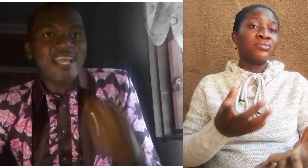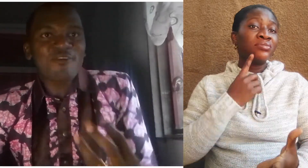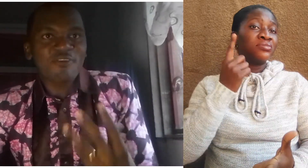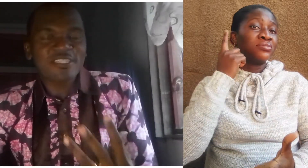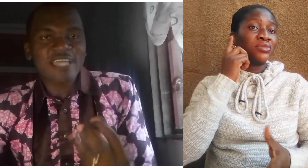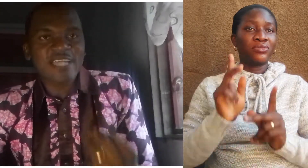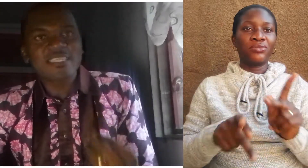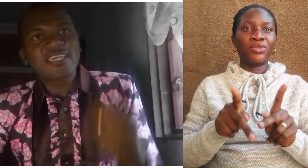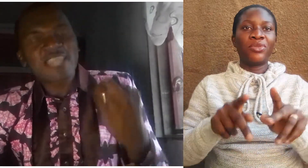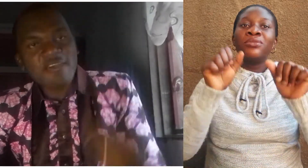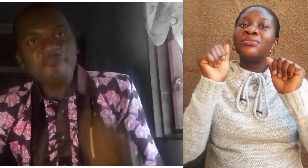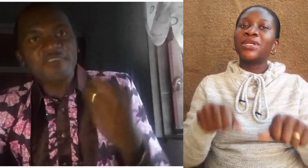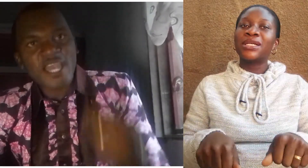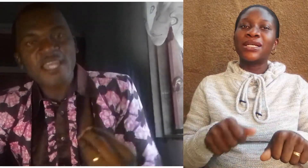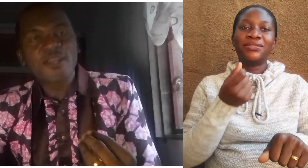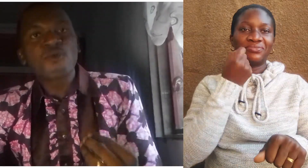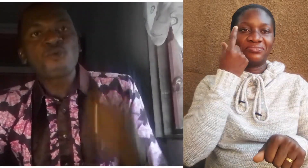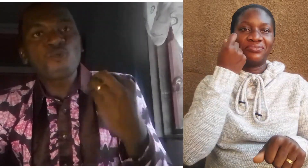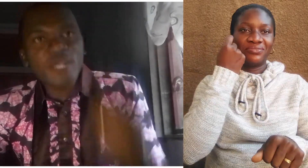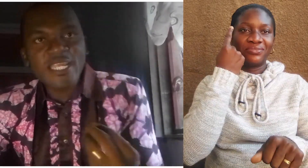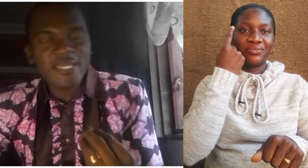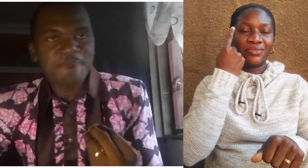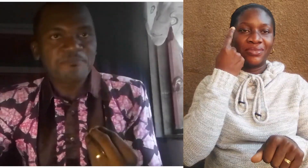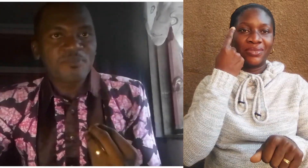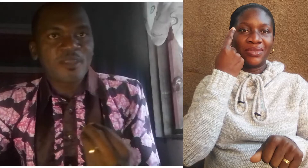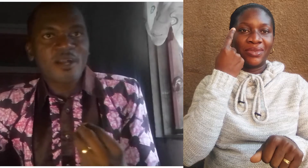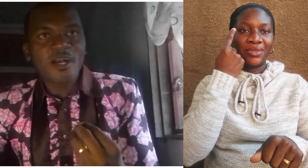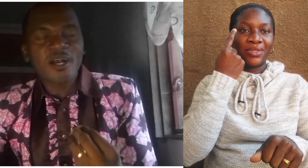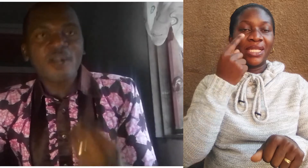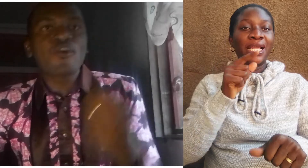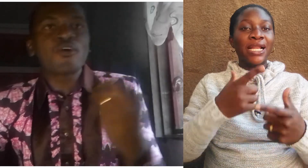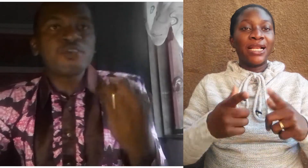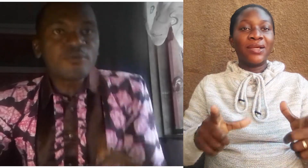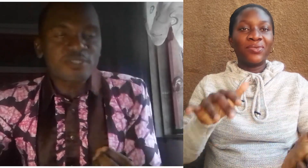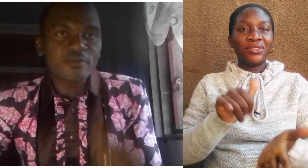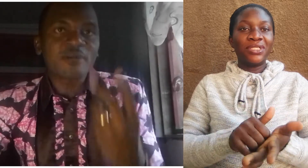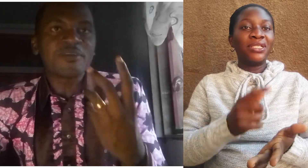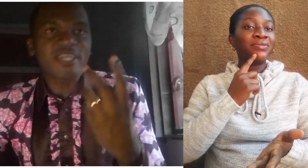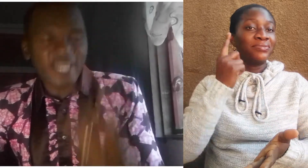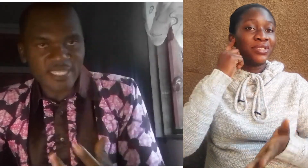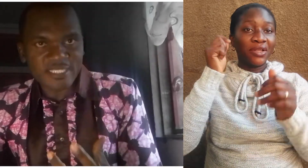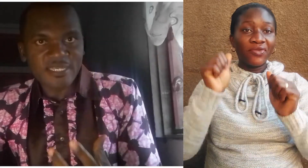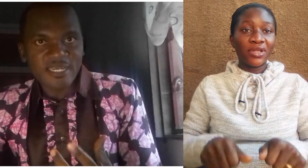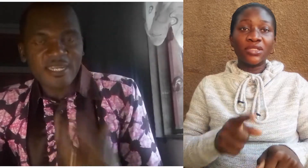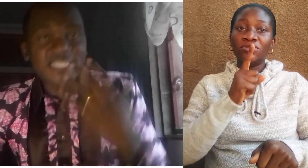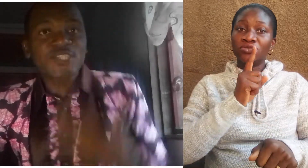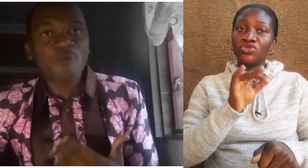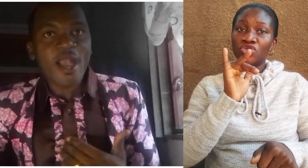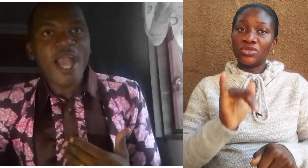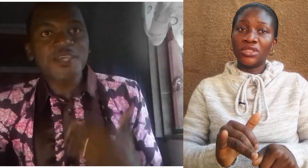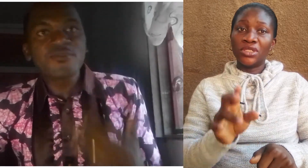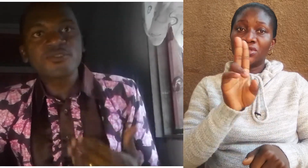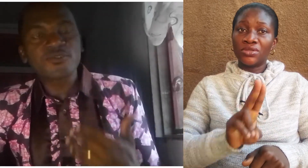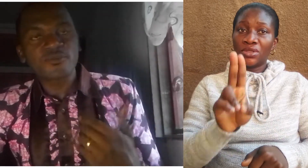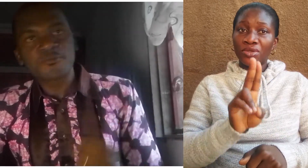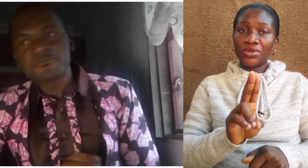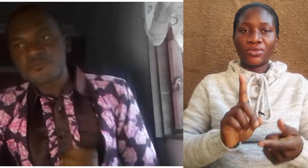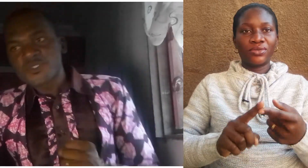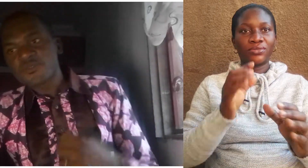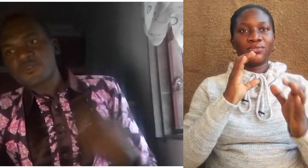This is the language that deaf can really use to communicate. That is why I